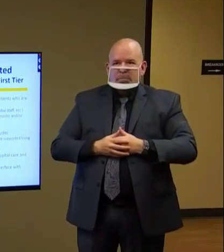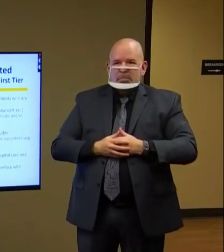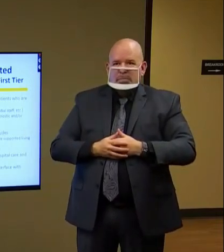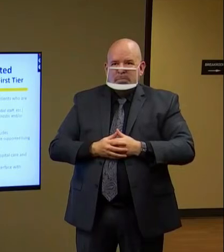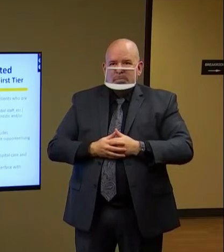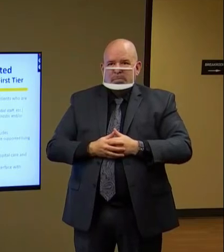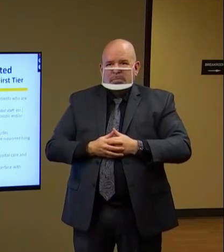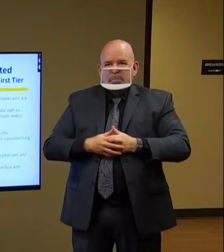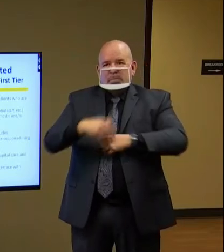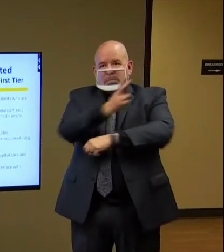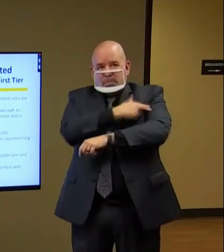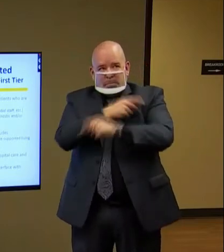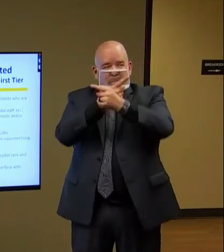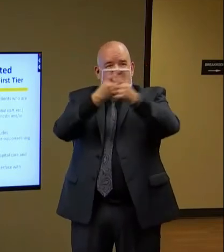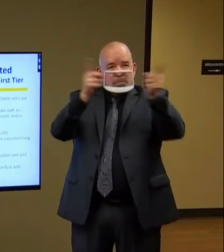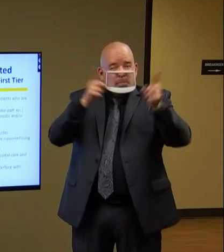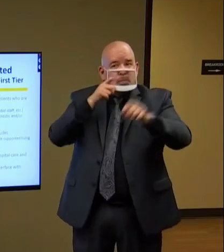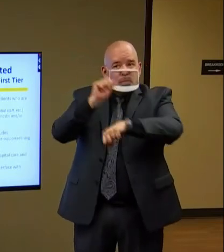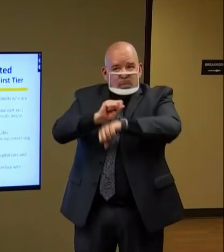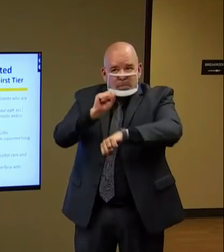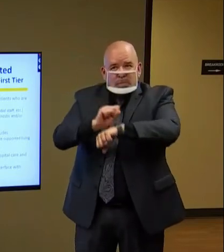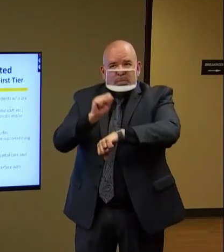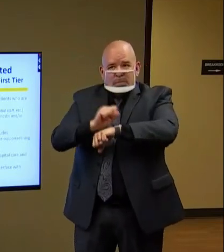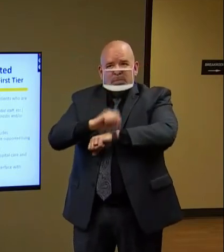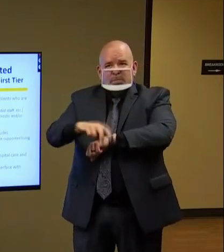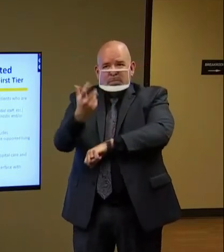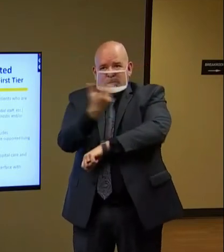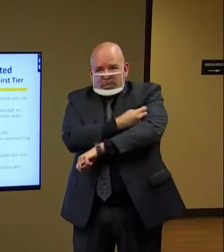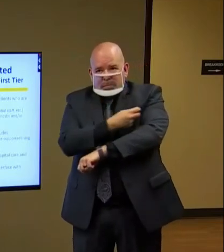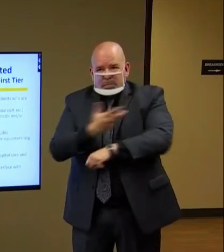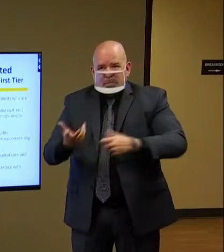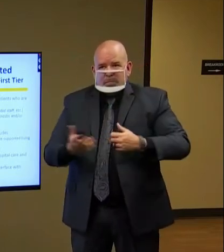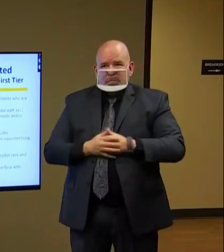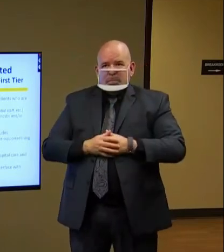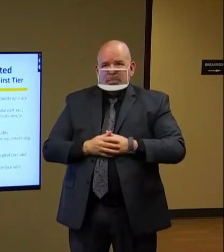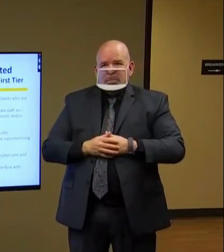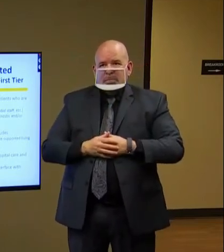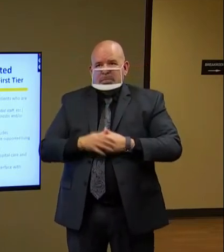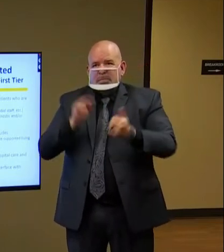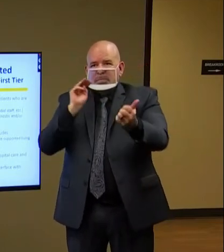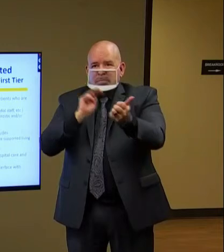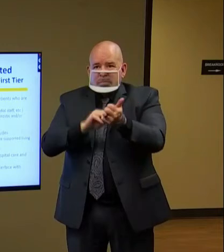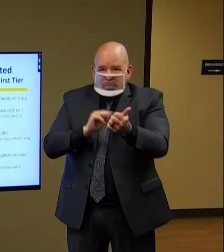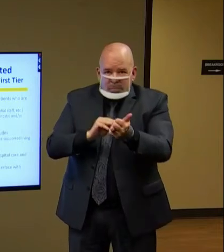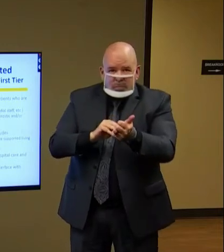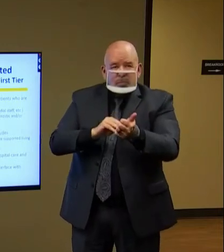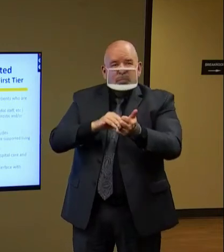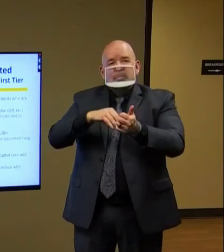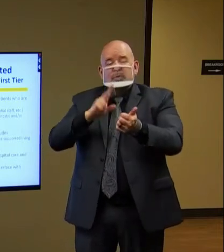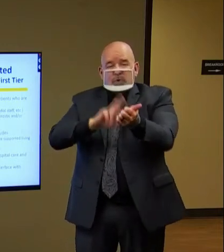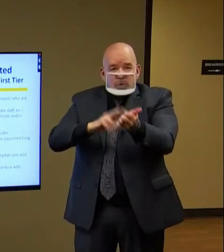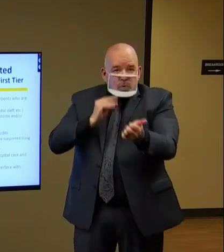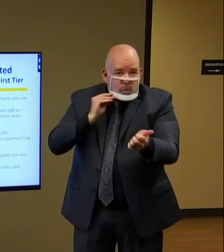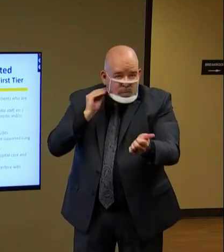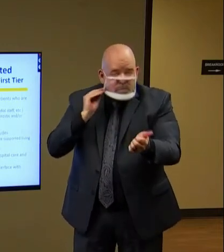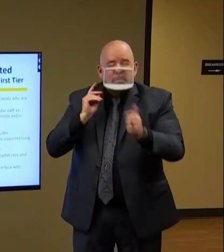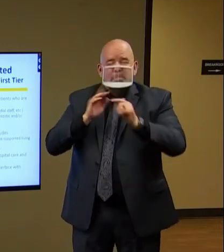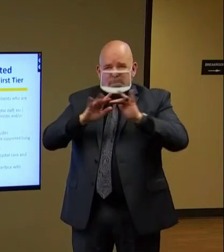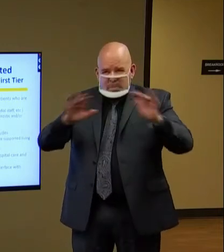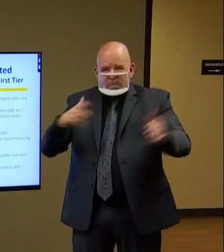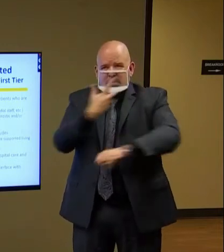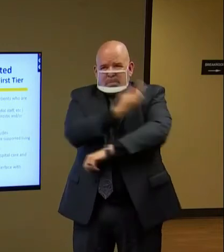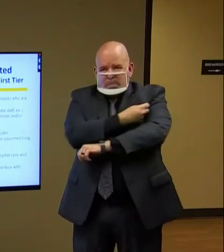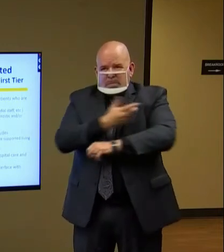hospital workers that are first, long-term care staff and residents, EMS providers engaging in 911